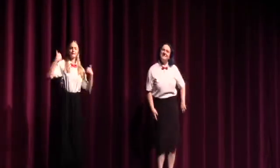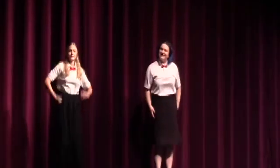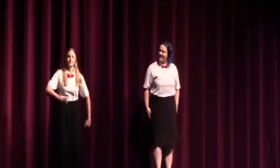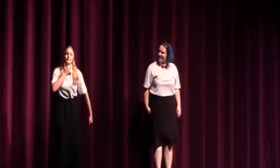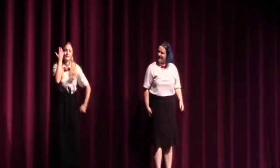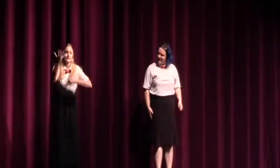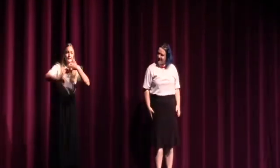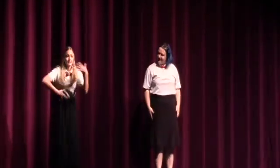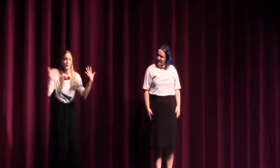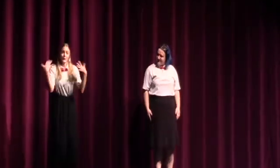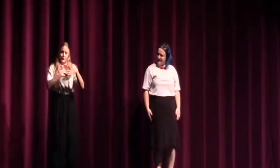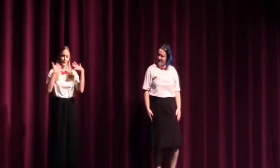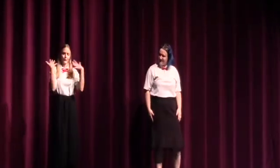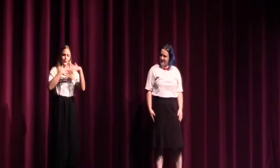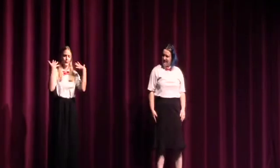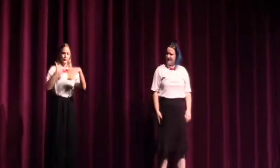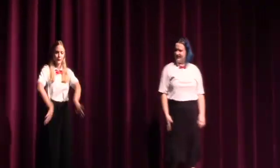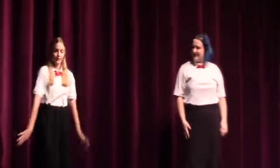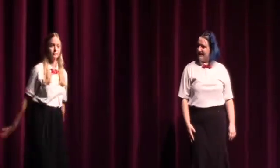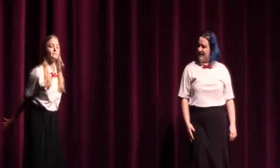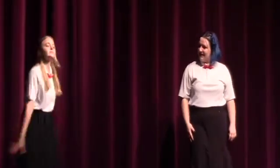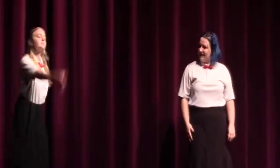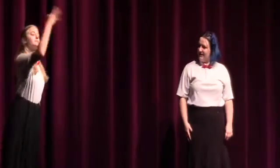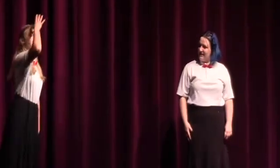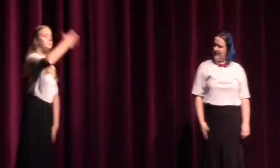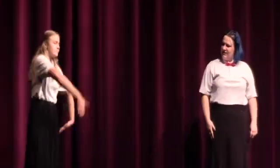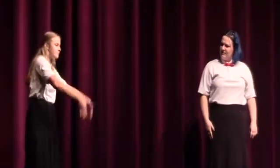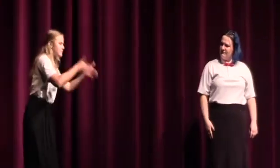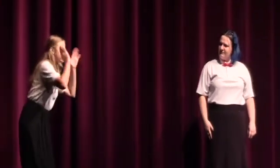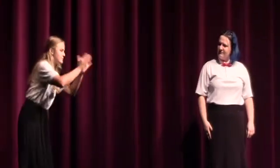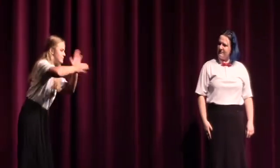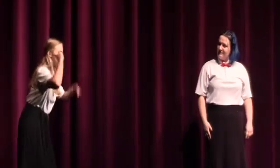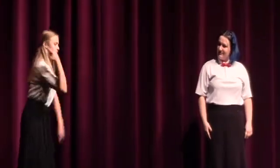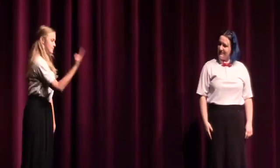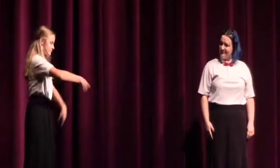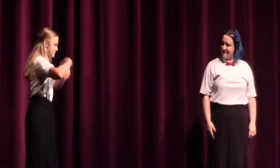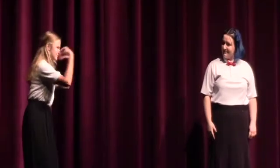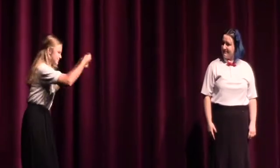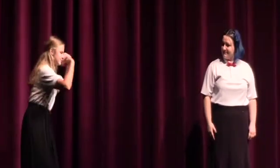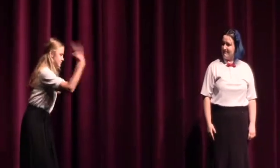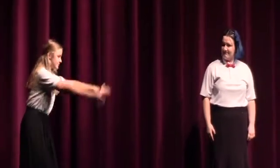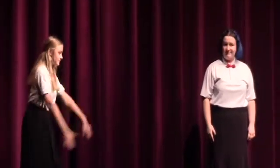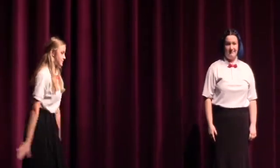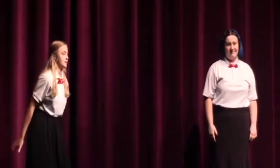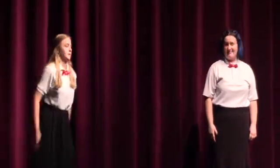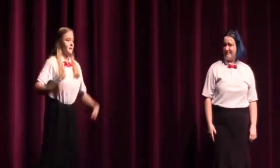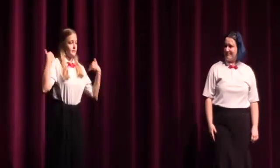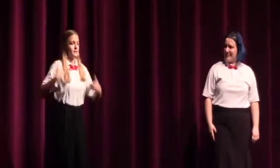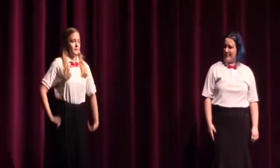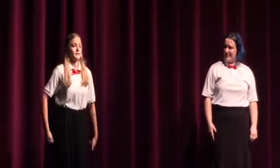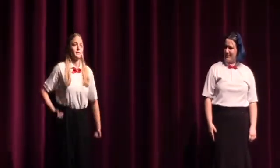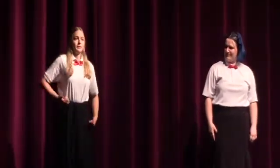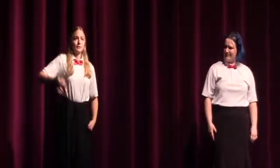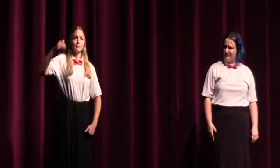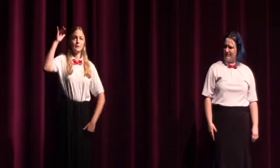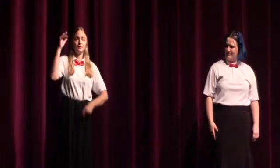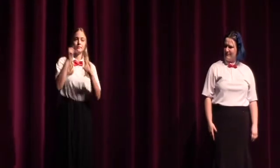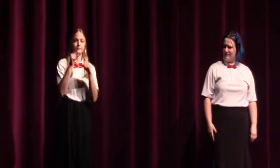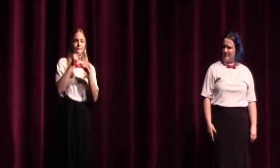I was a frankest pig when I was just a lad. My father gave me nouns and wick and told me I was bad. But then one day I learned to with the same